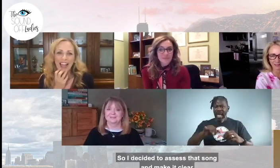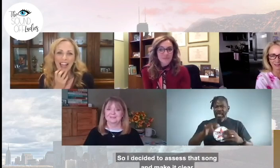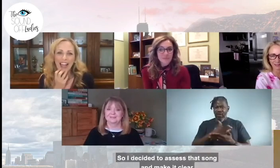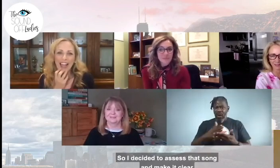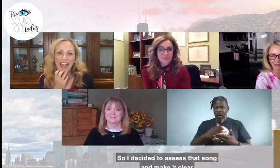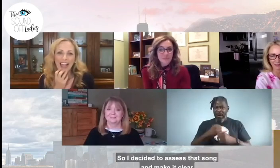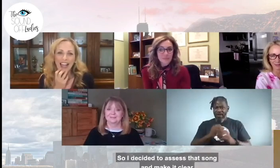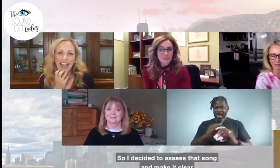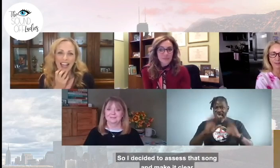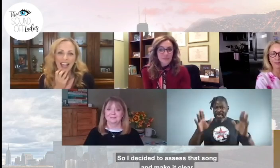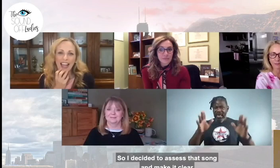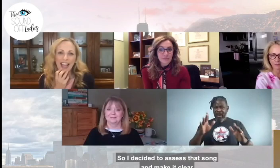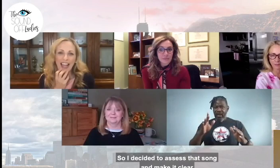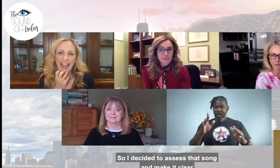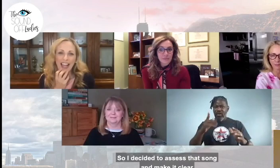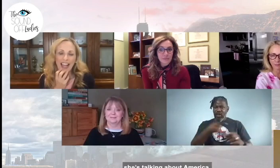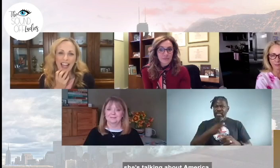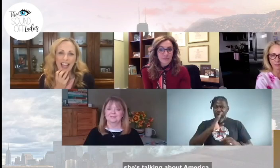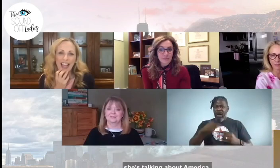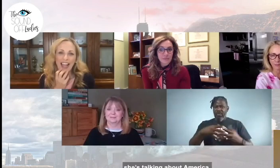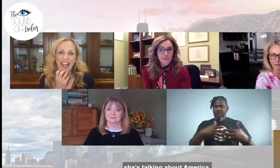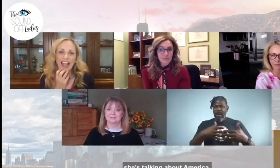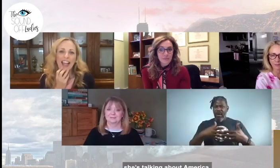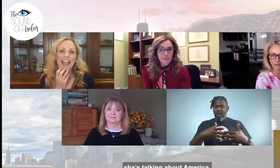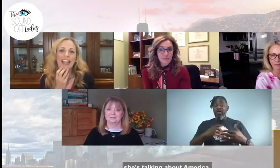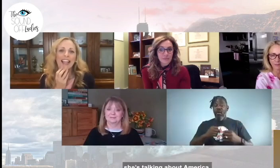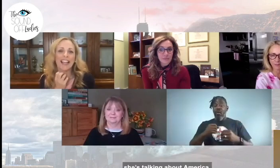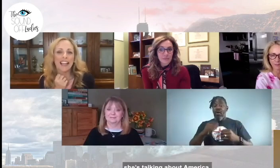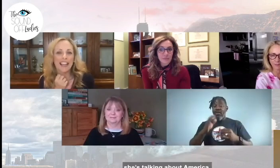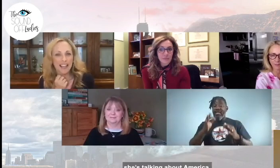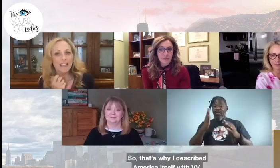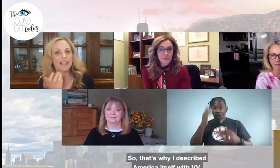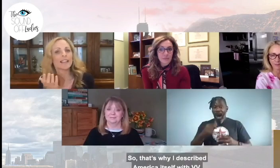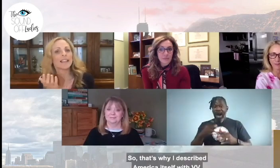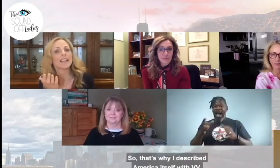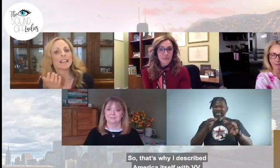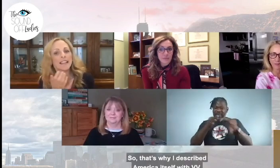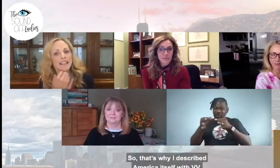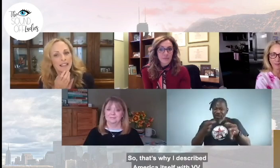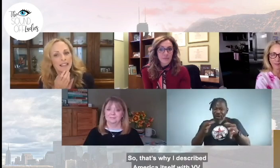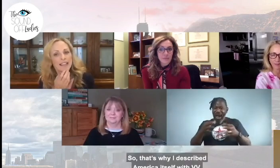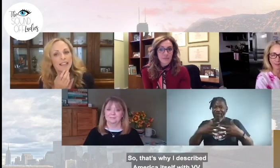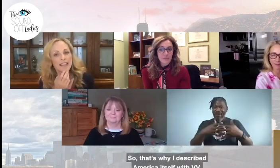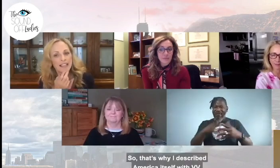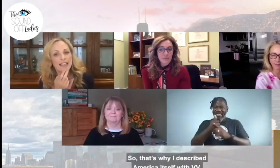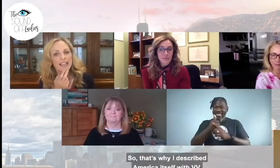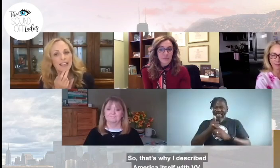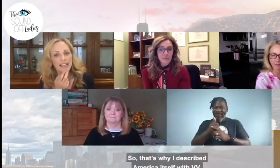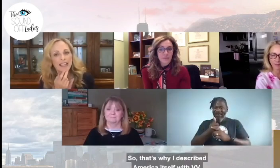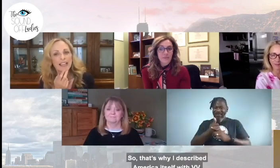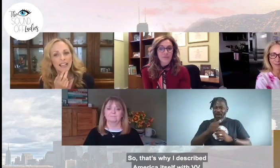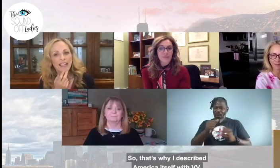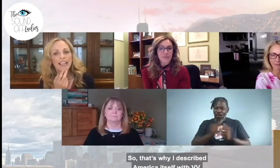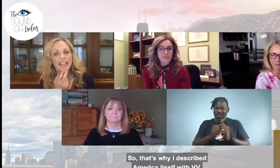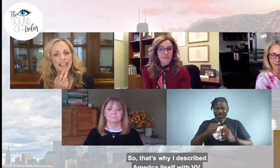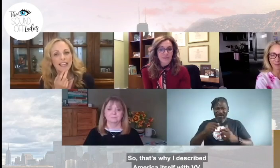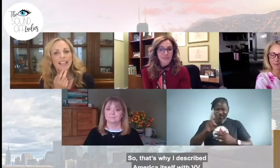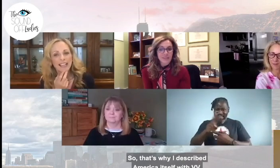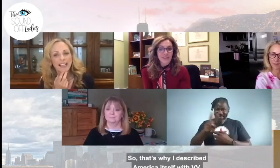So I decided to assess that song and make it more clear. She's talking about America, so that's why I decided to expand on that